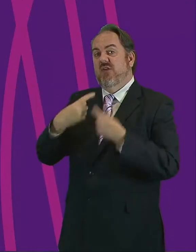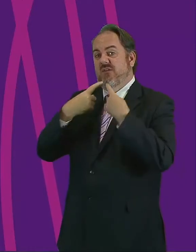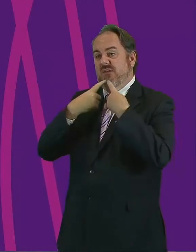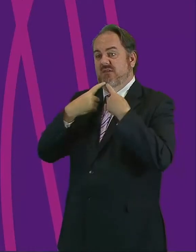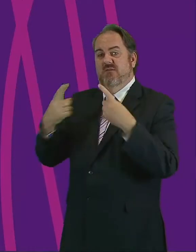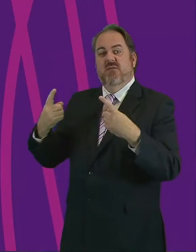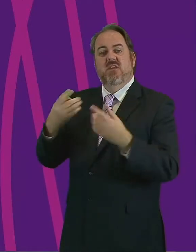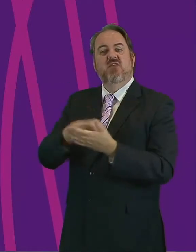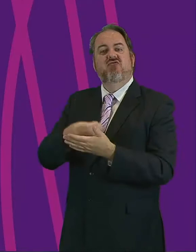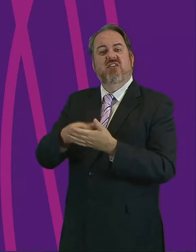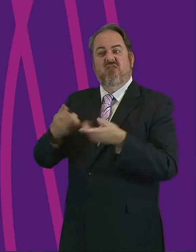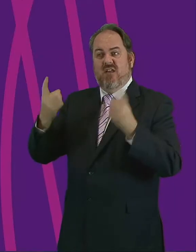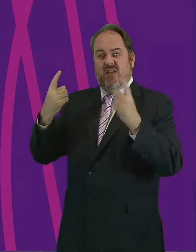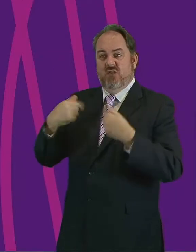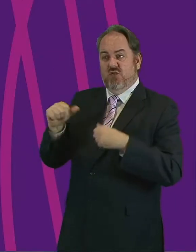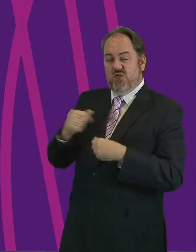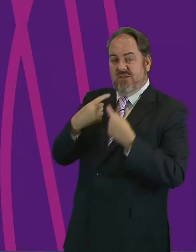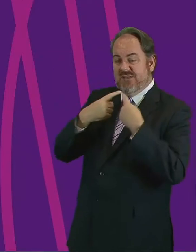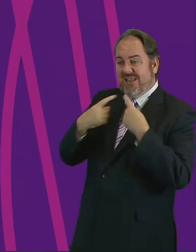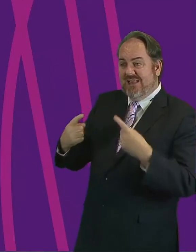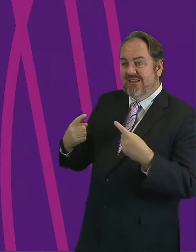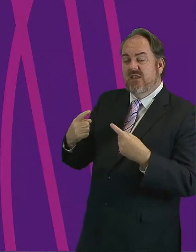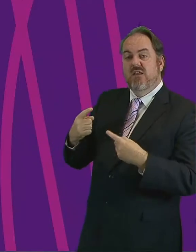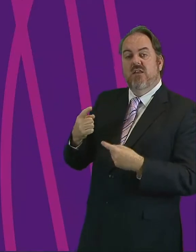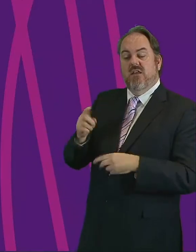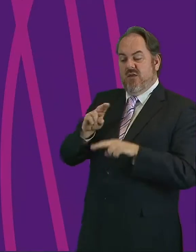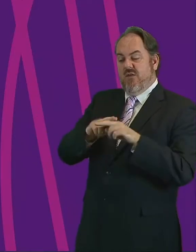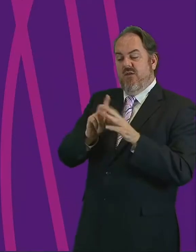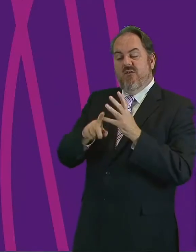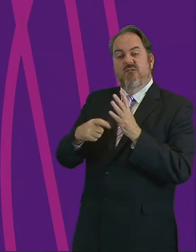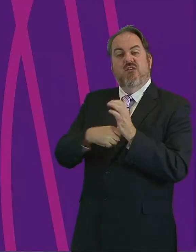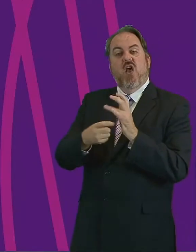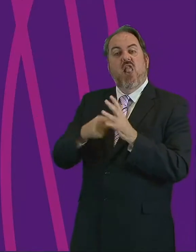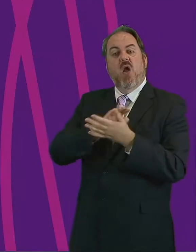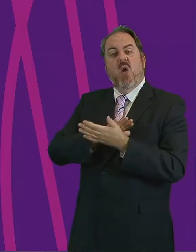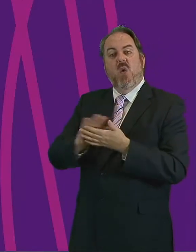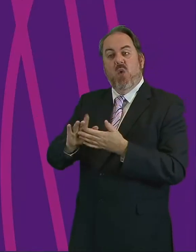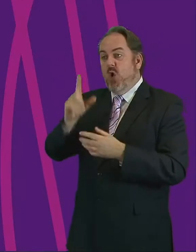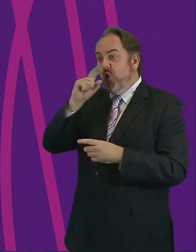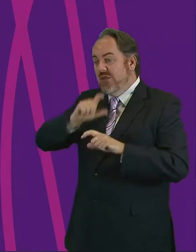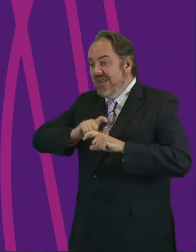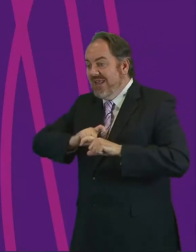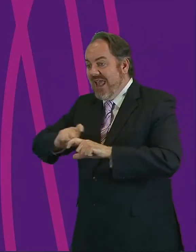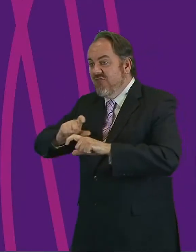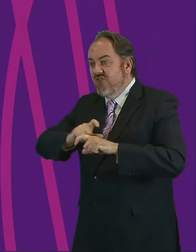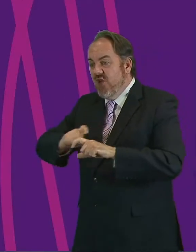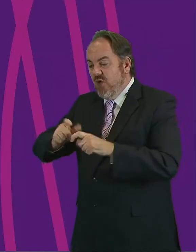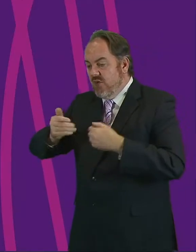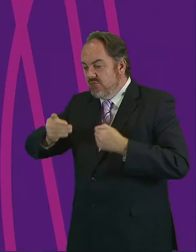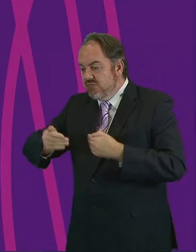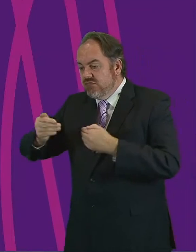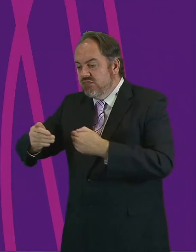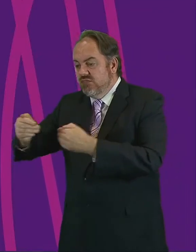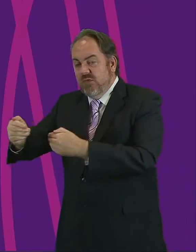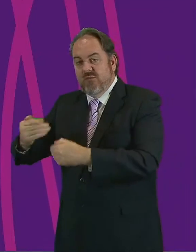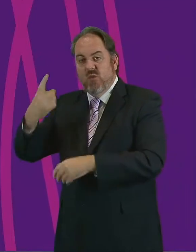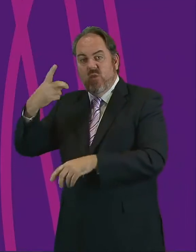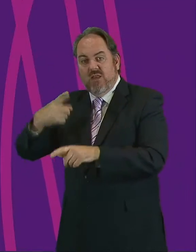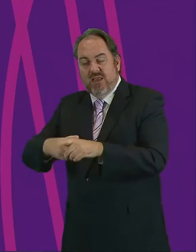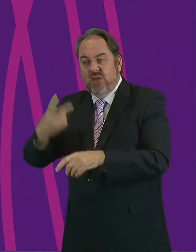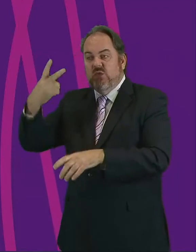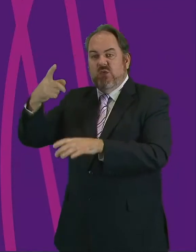on a sectoral basis, on a phased basis, like France has done for up to 2 years. And that, I think, would mean that avert